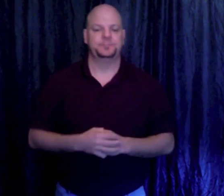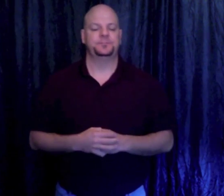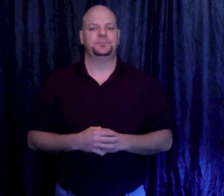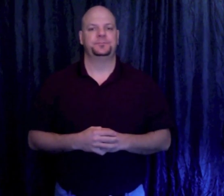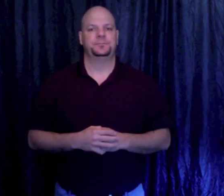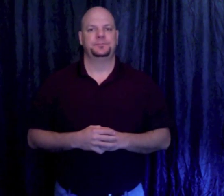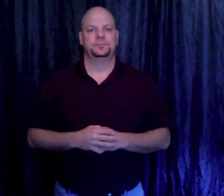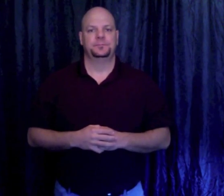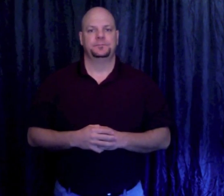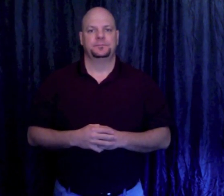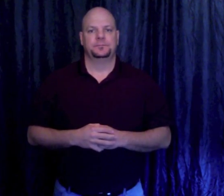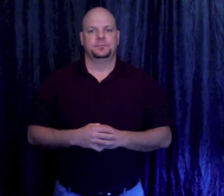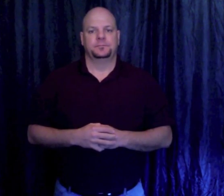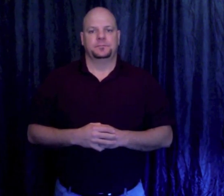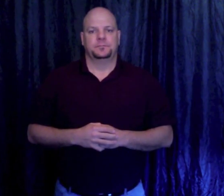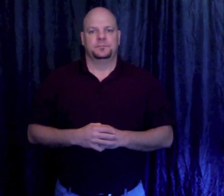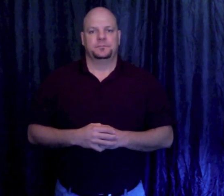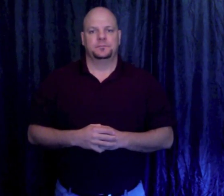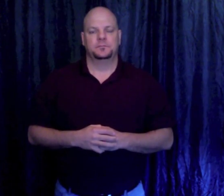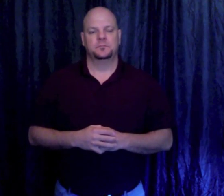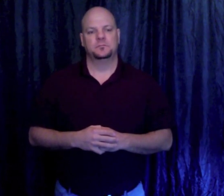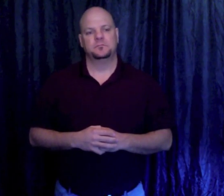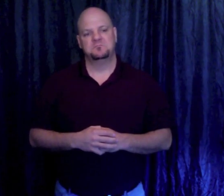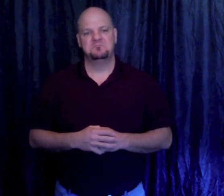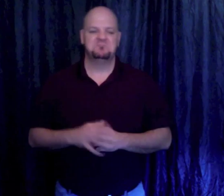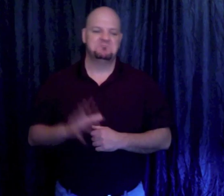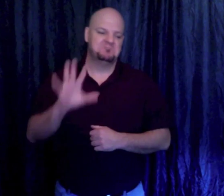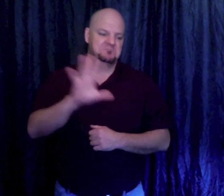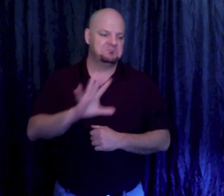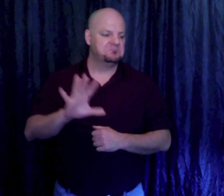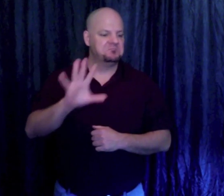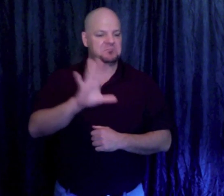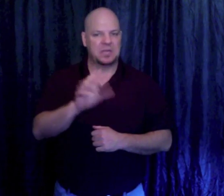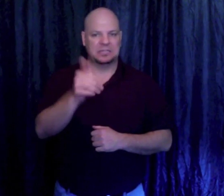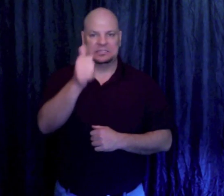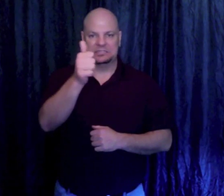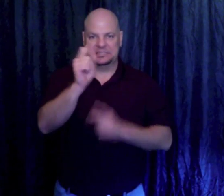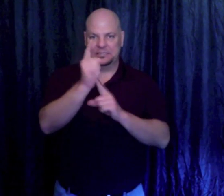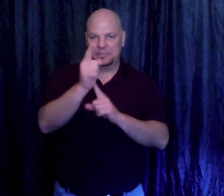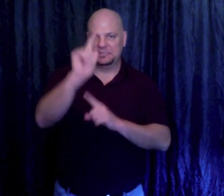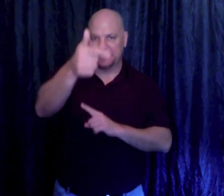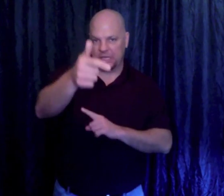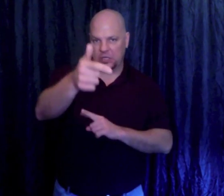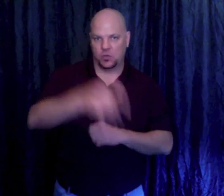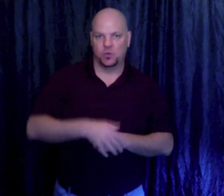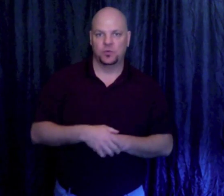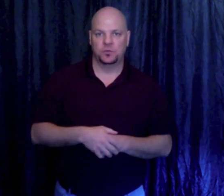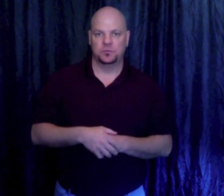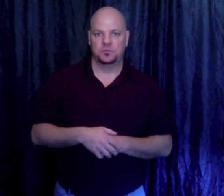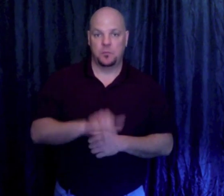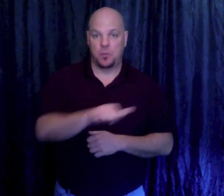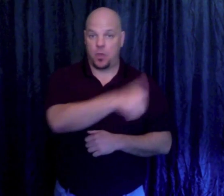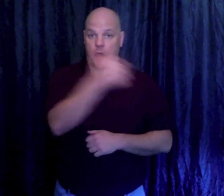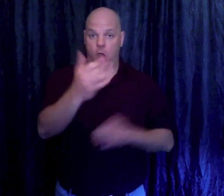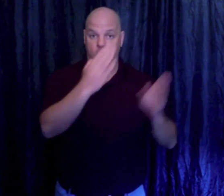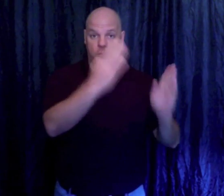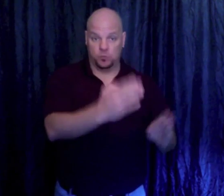And then about 10 minutes later, another person on